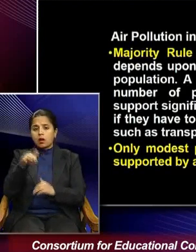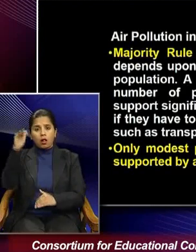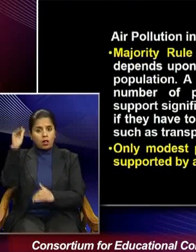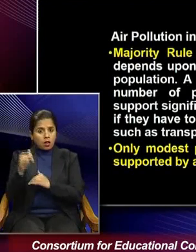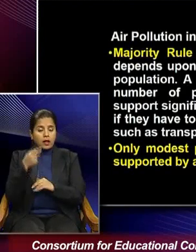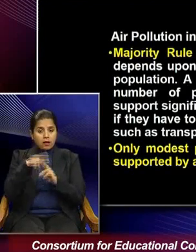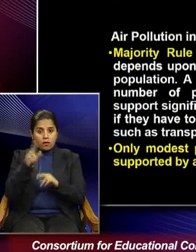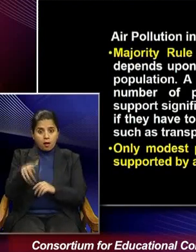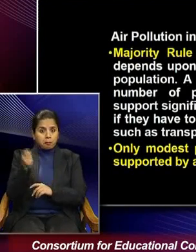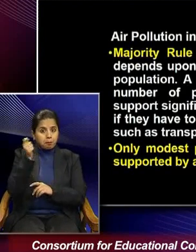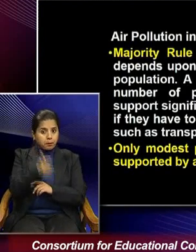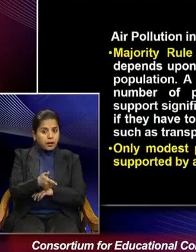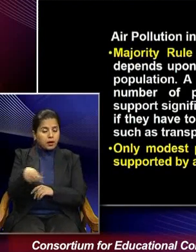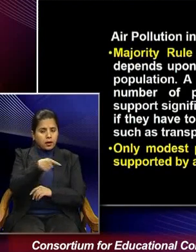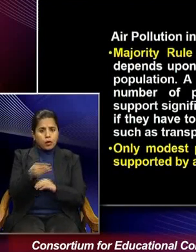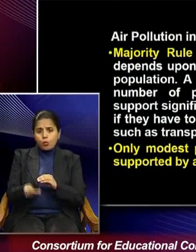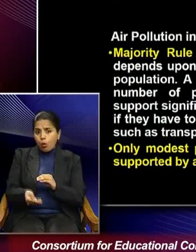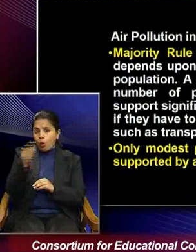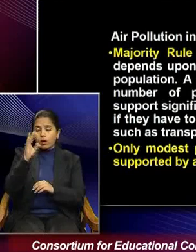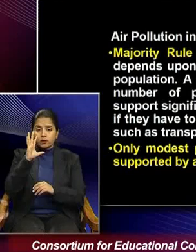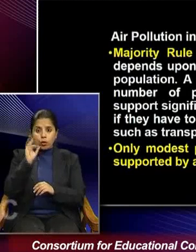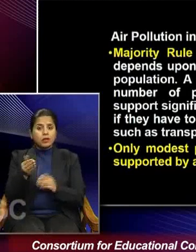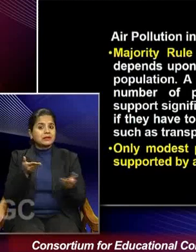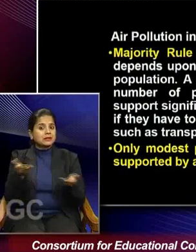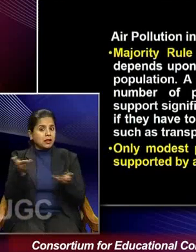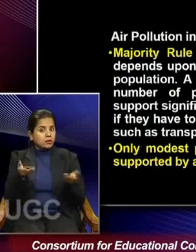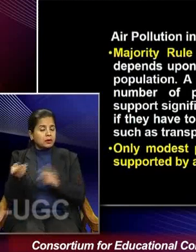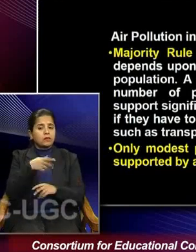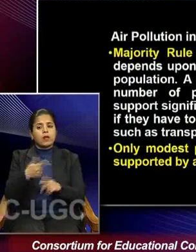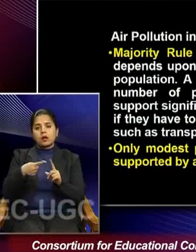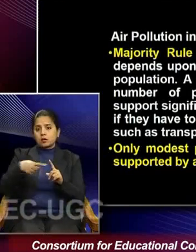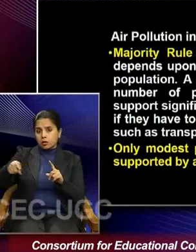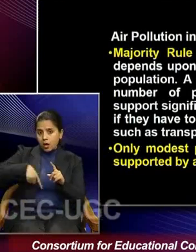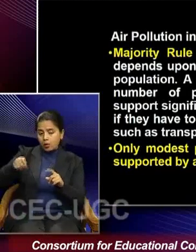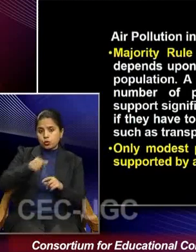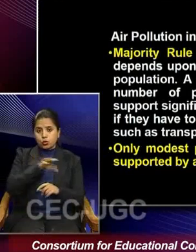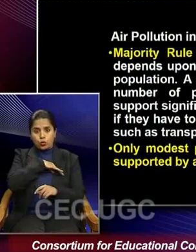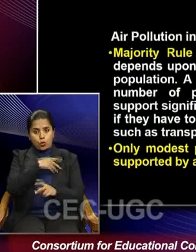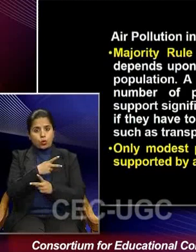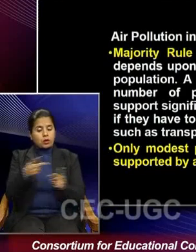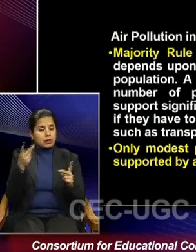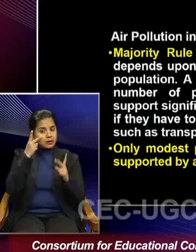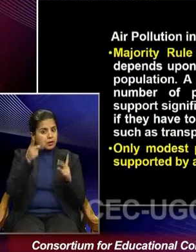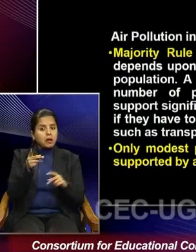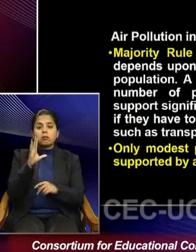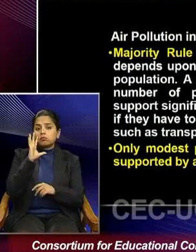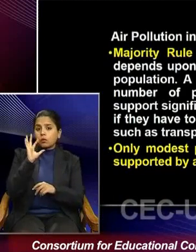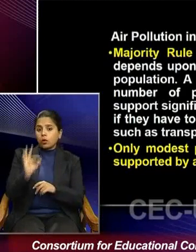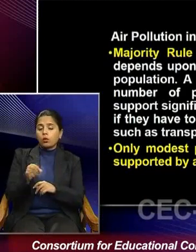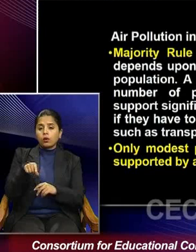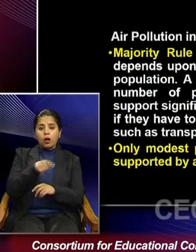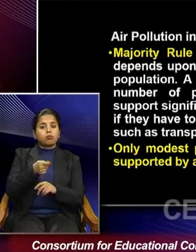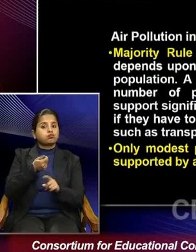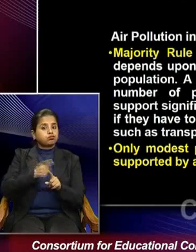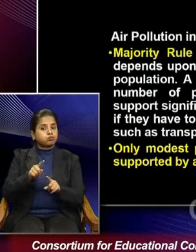to pay more vital services such as transportation cost, which is very critical expenditure